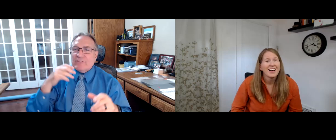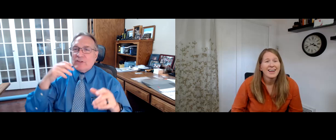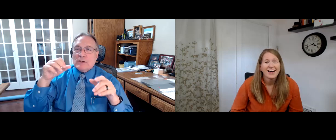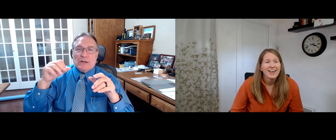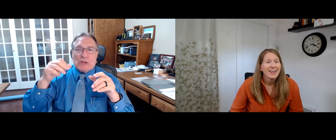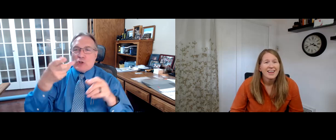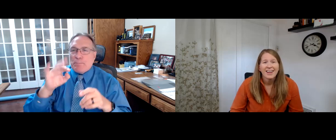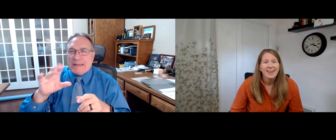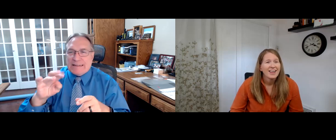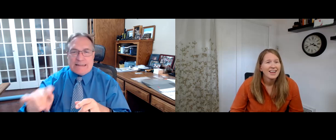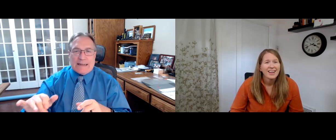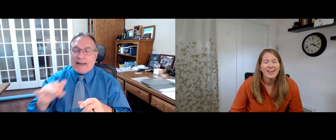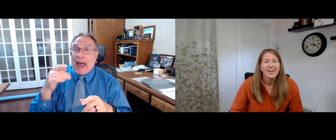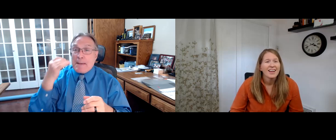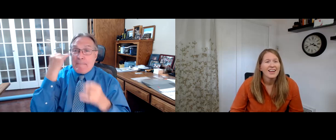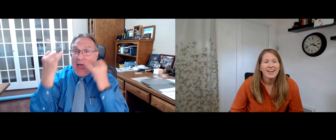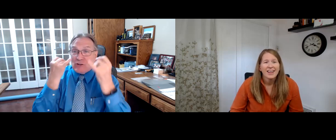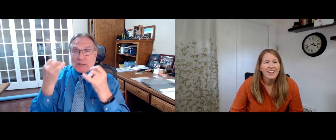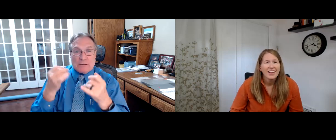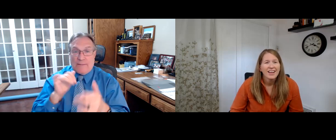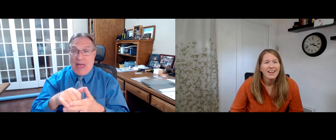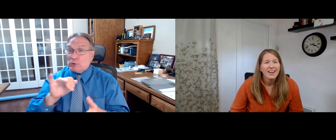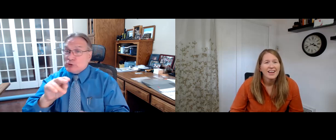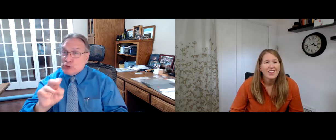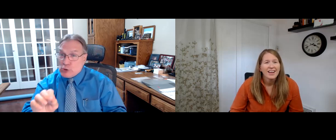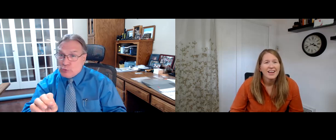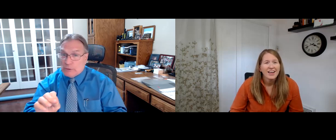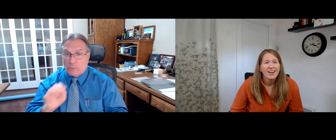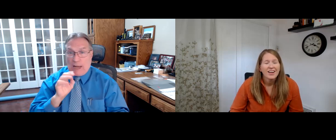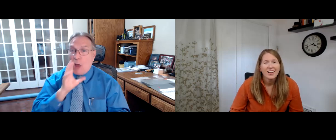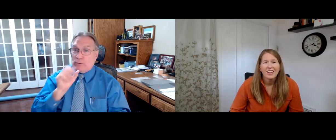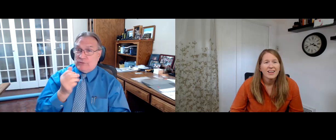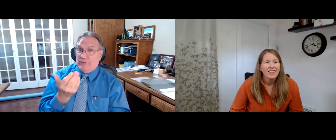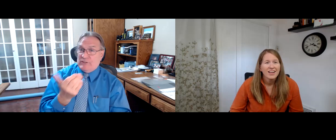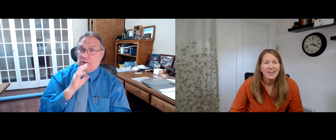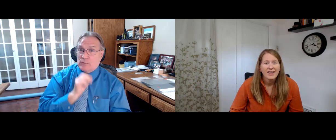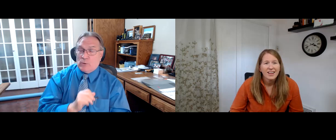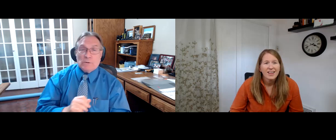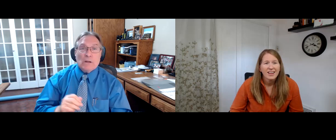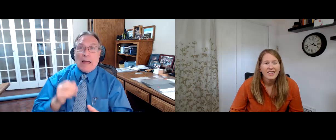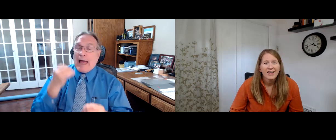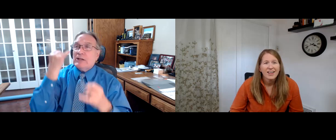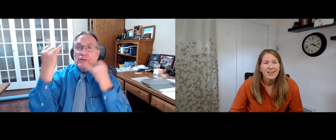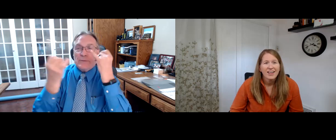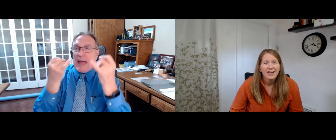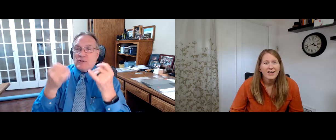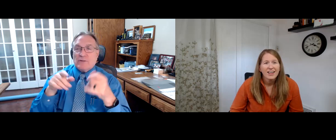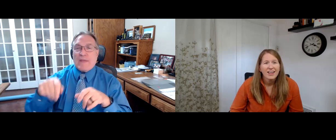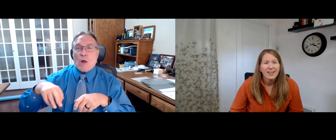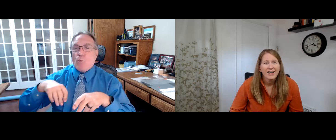the humidity. And I imagined, and that was June when I was 15 years old. I can just imagine